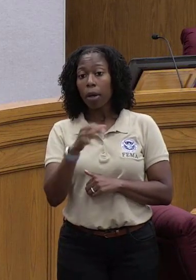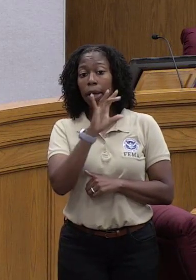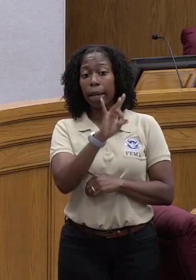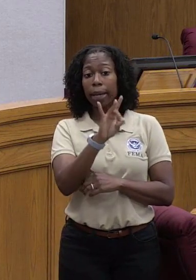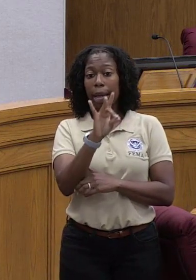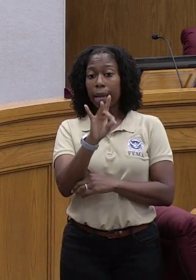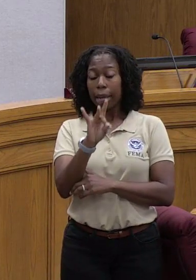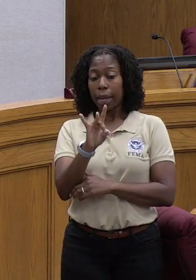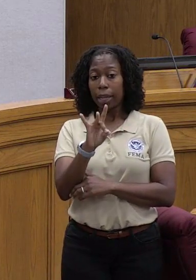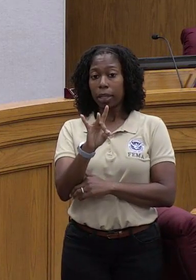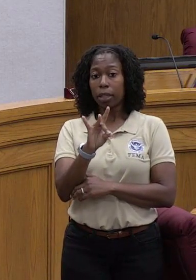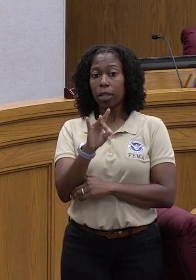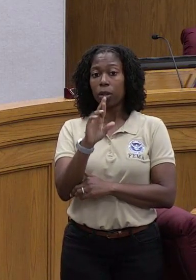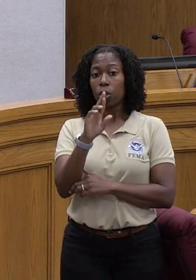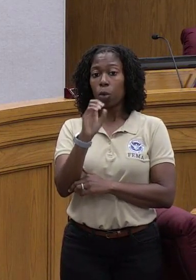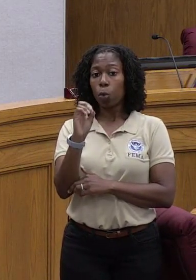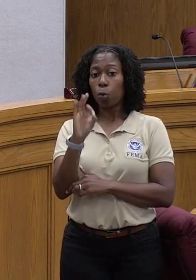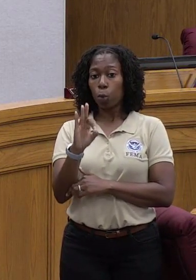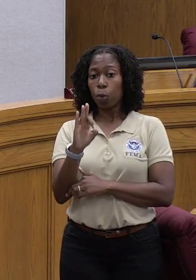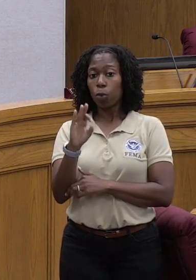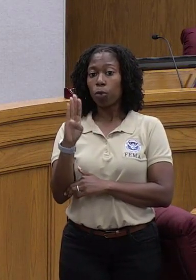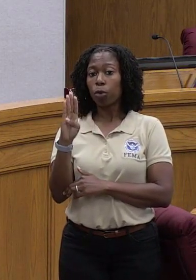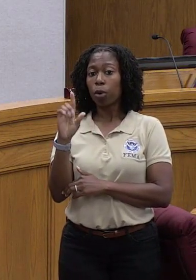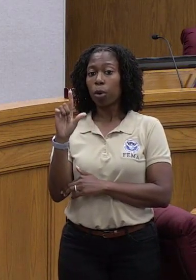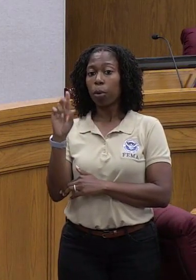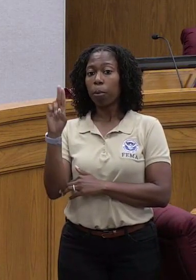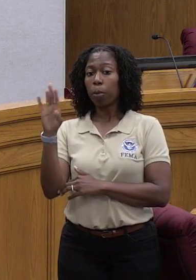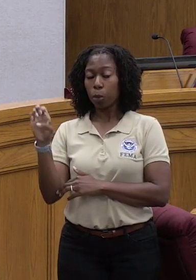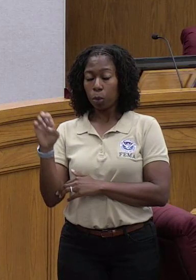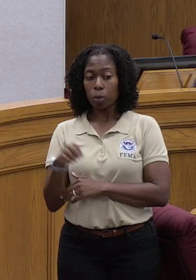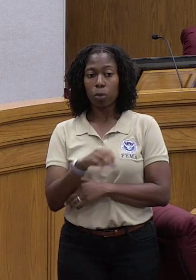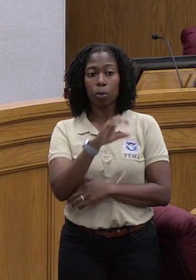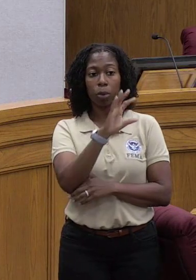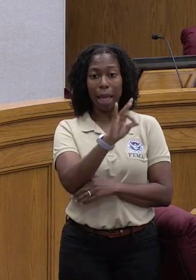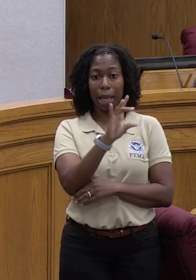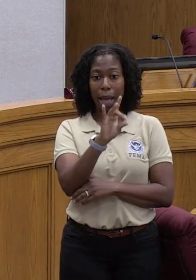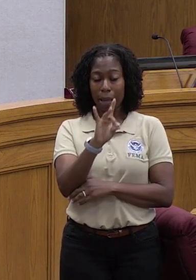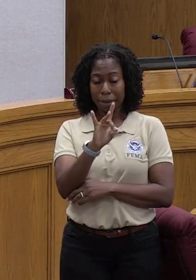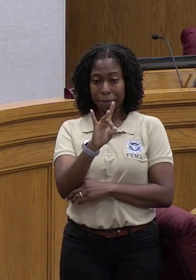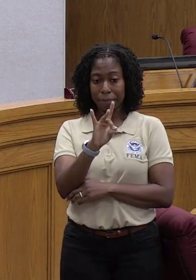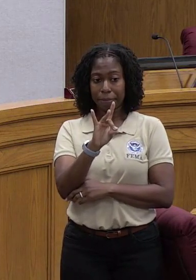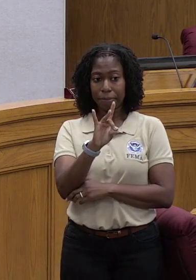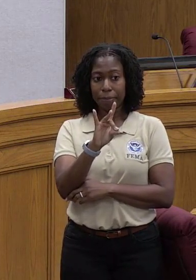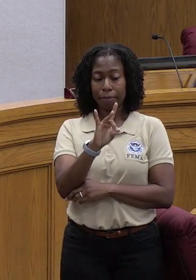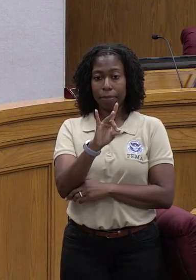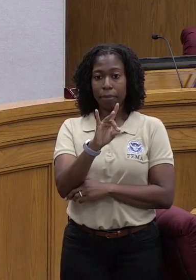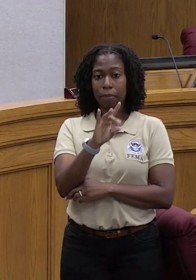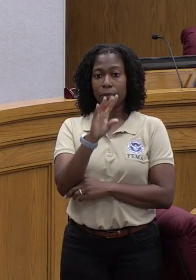888-ROOF-BLUE, and that's 888